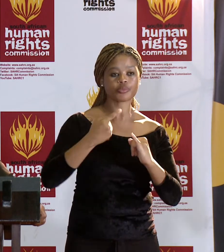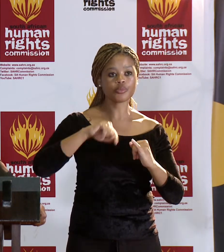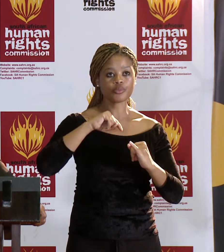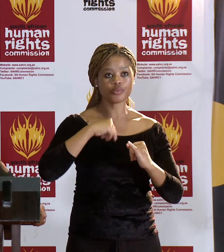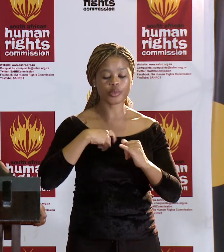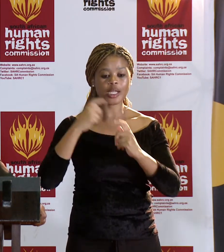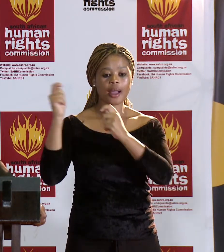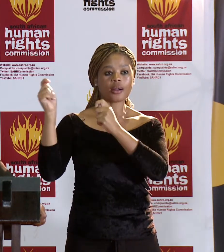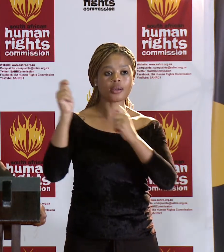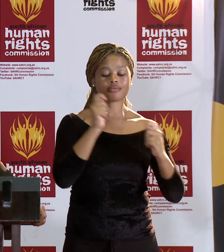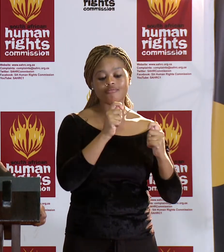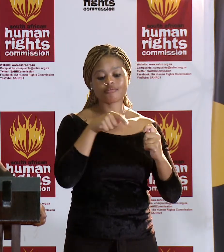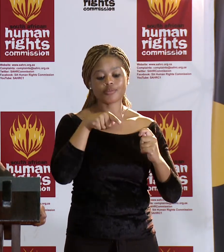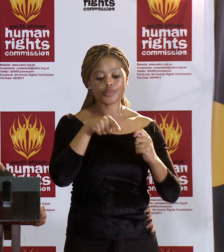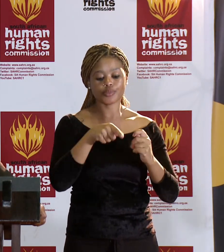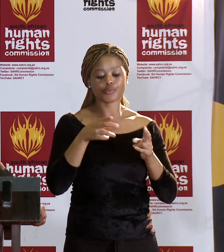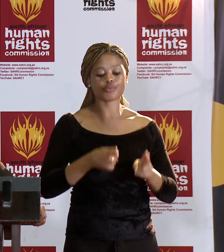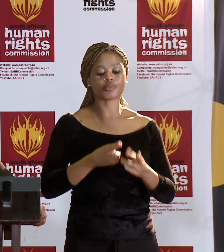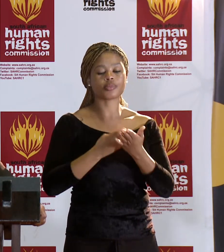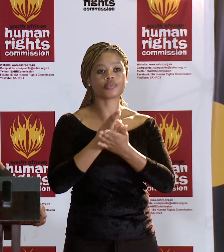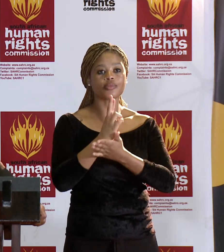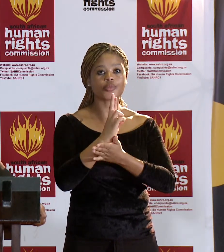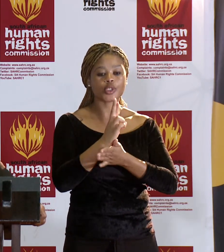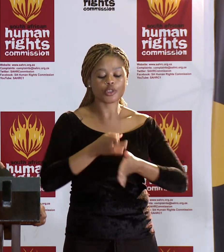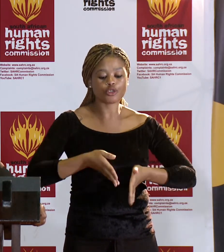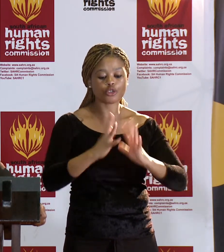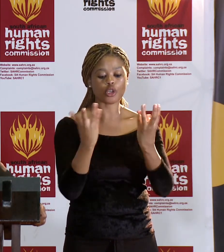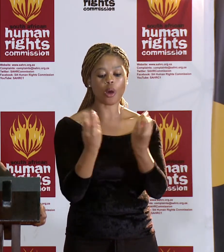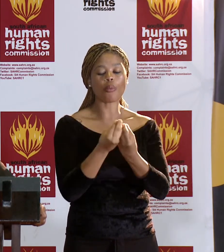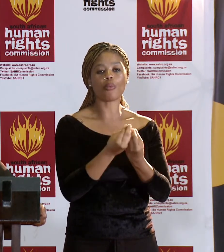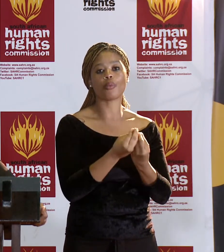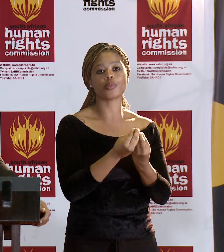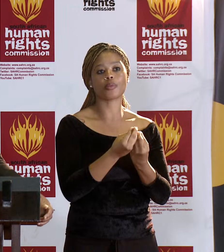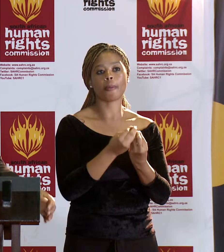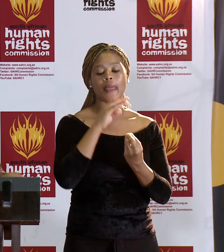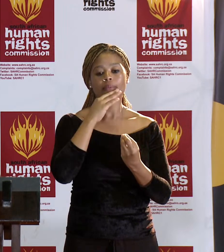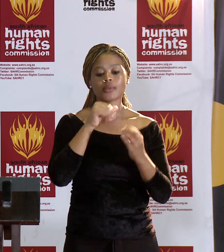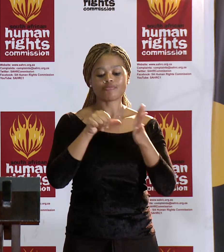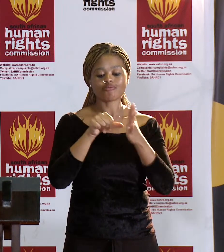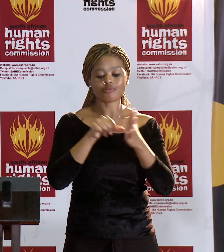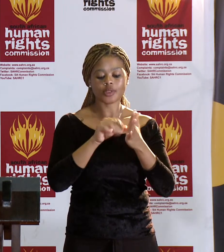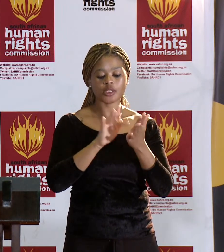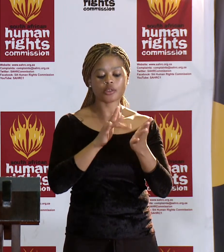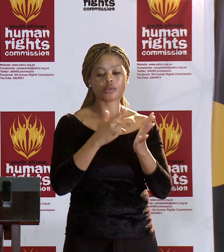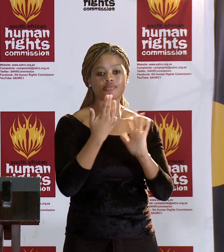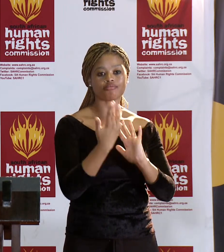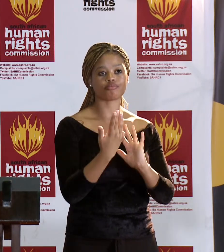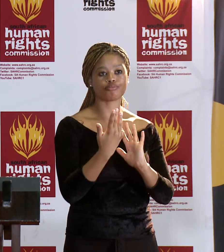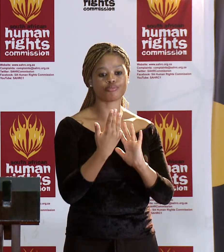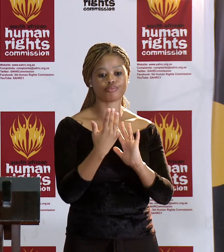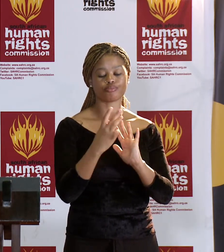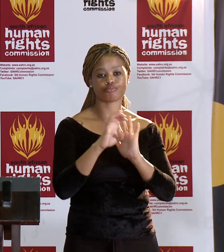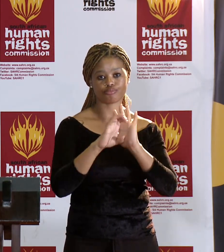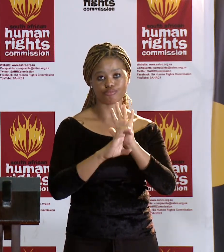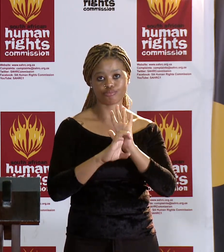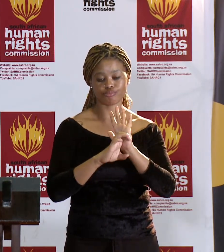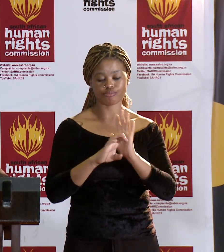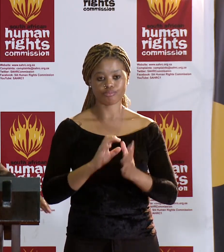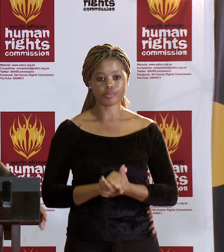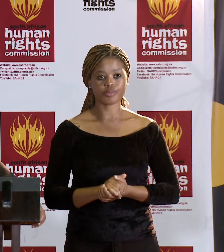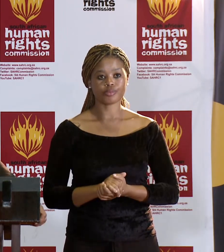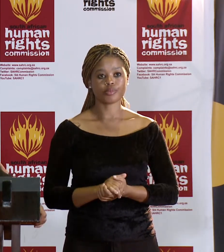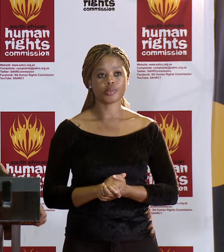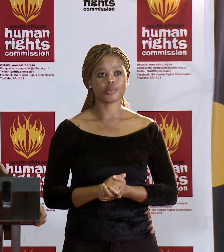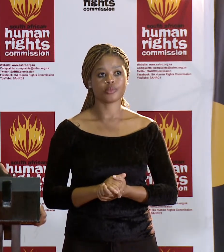co-travel the human rights journey with them. They're one of our key Chapter 9 institutions. Since